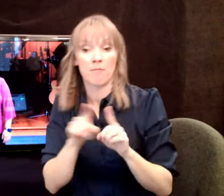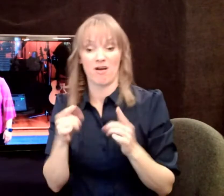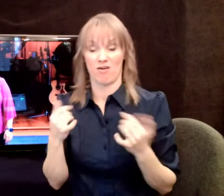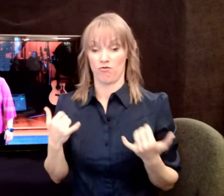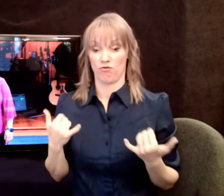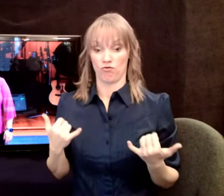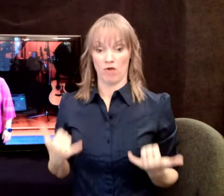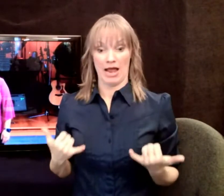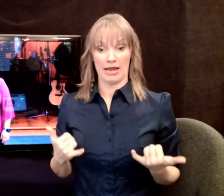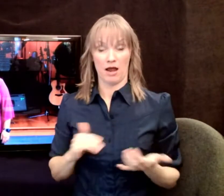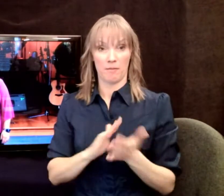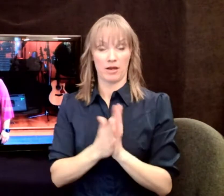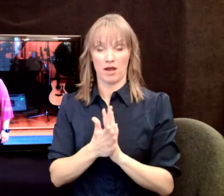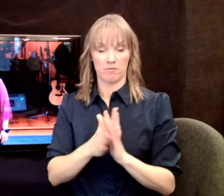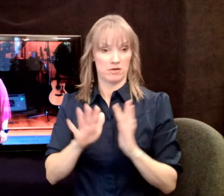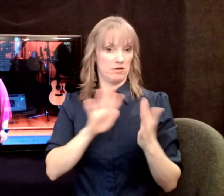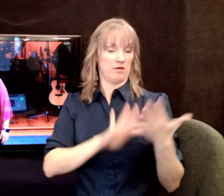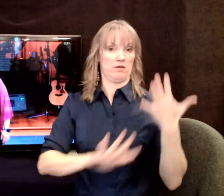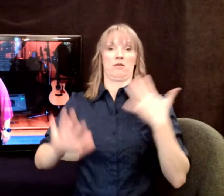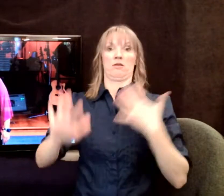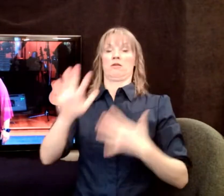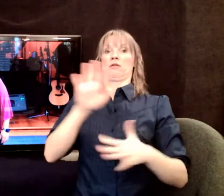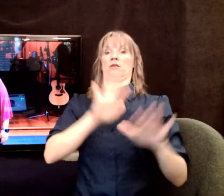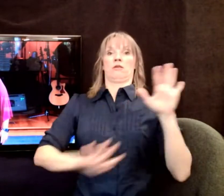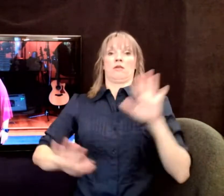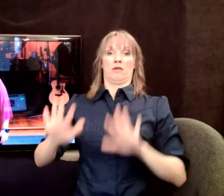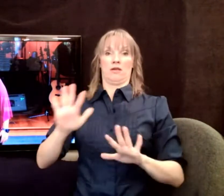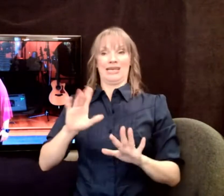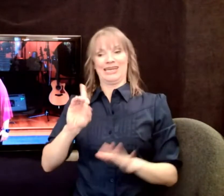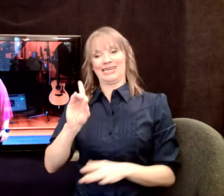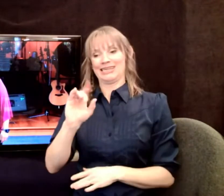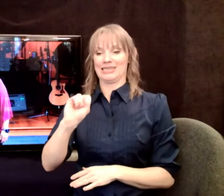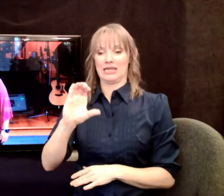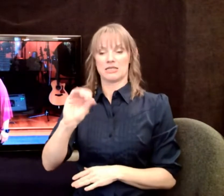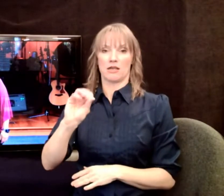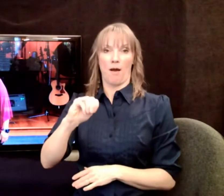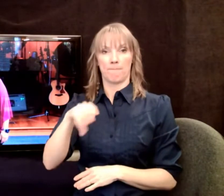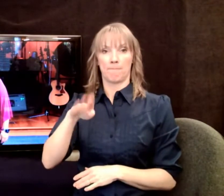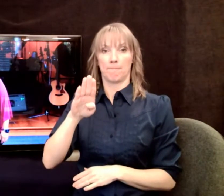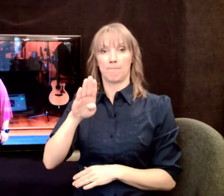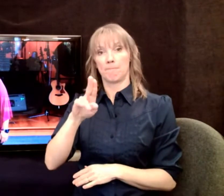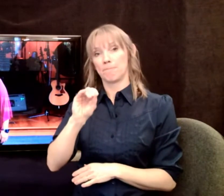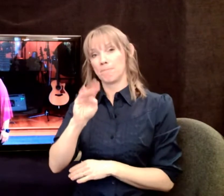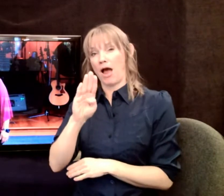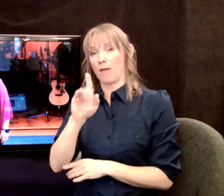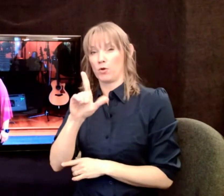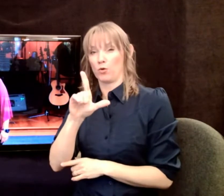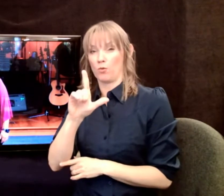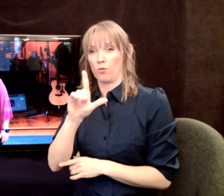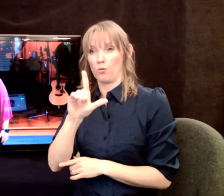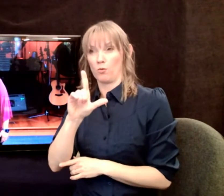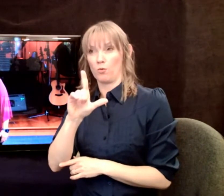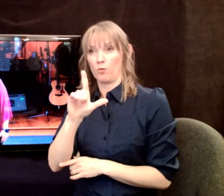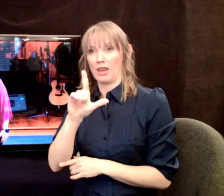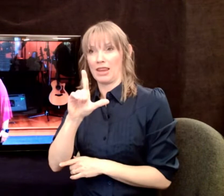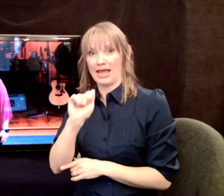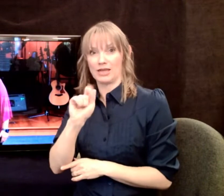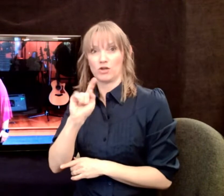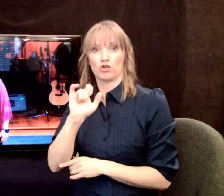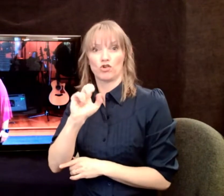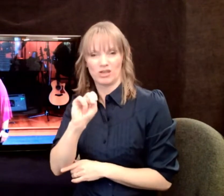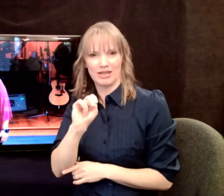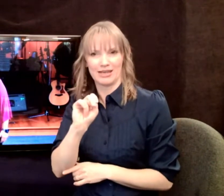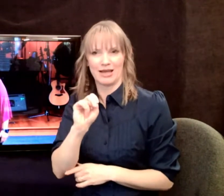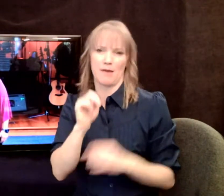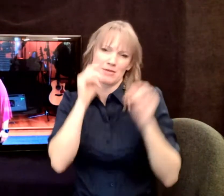so discombobulating, that's a very spiritual word, by the way, discombobulation. I'm surprised Ernest Holmes didn't have it in the glossary of the Science